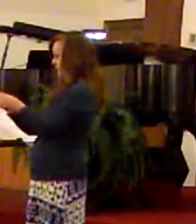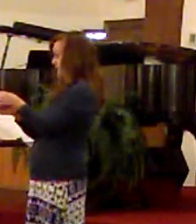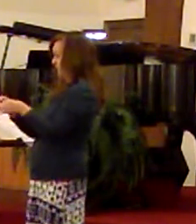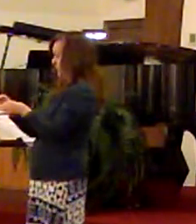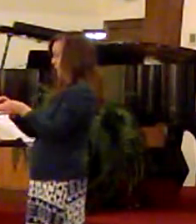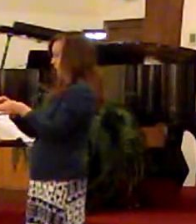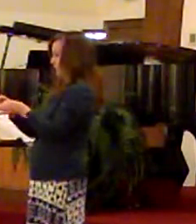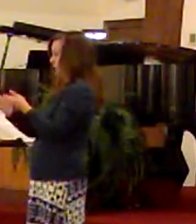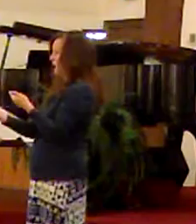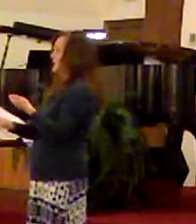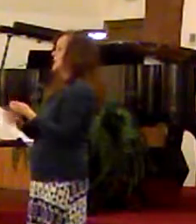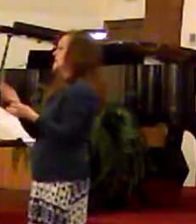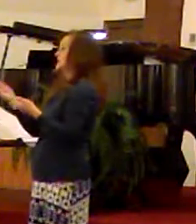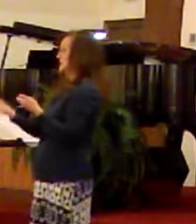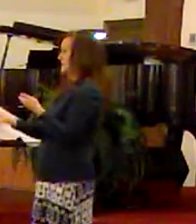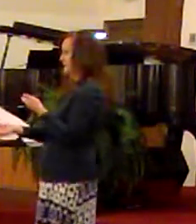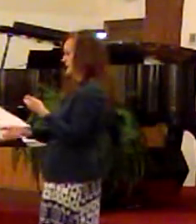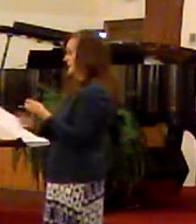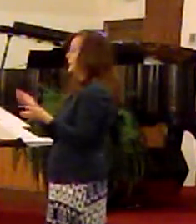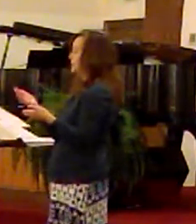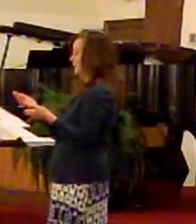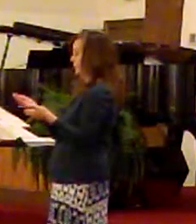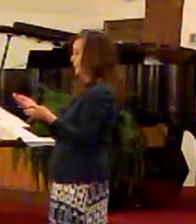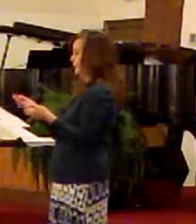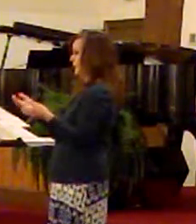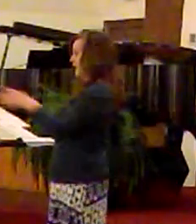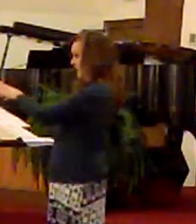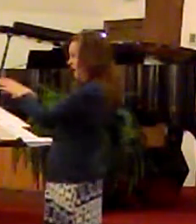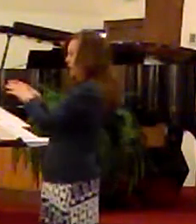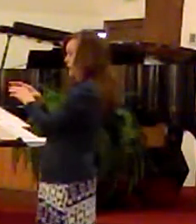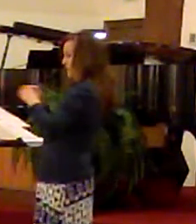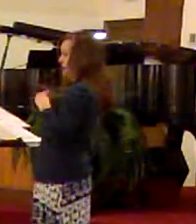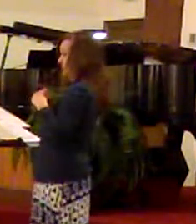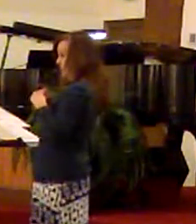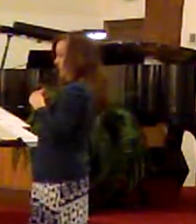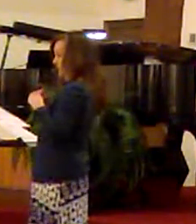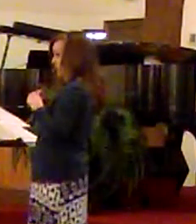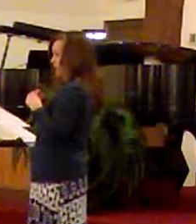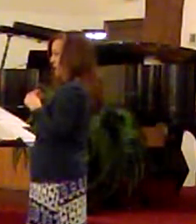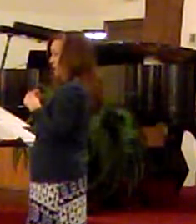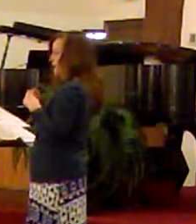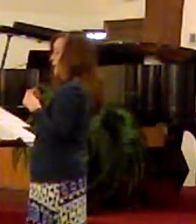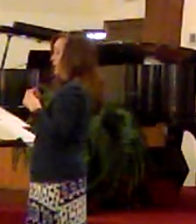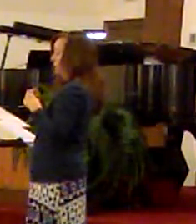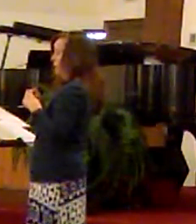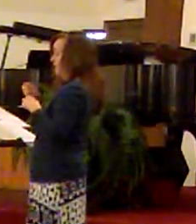The simplest should be accepted over the complex.